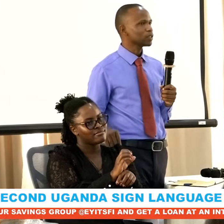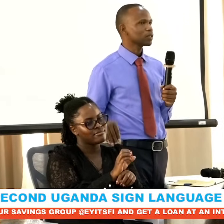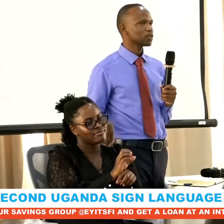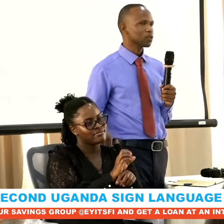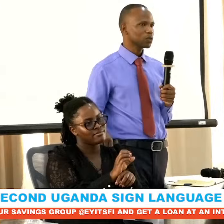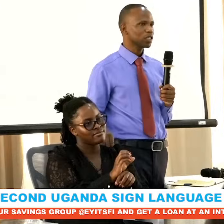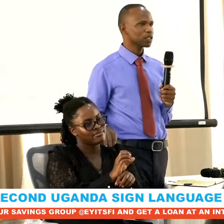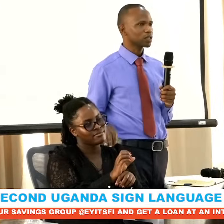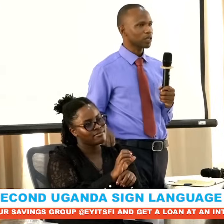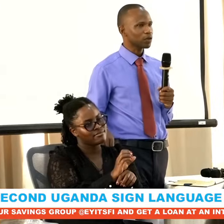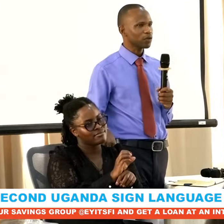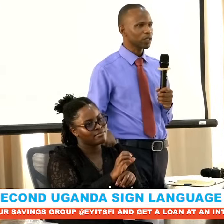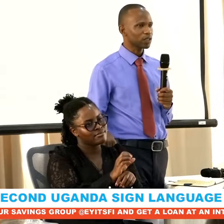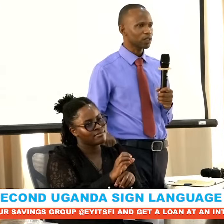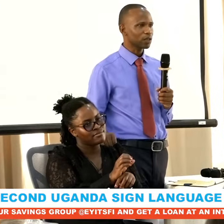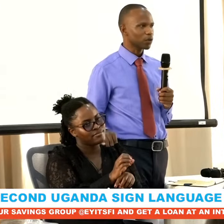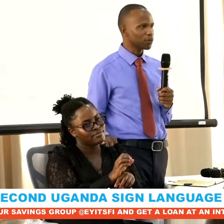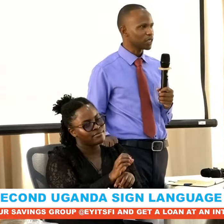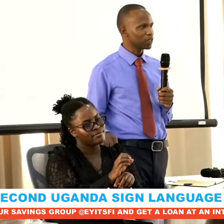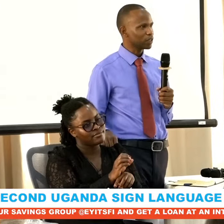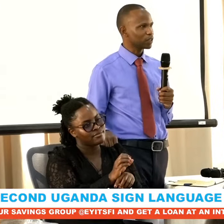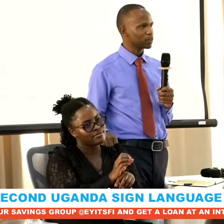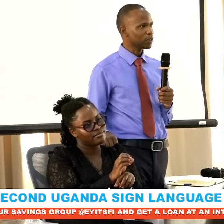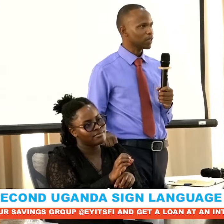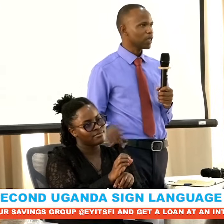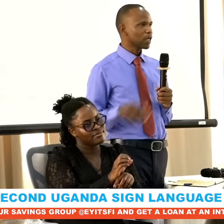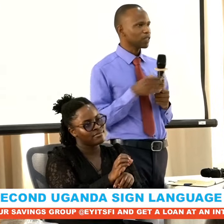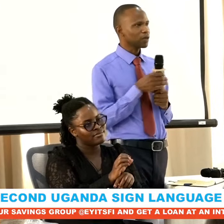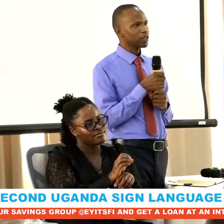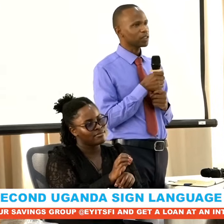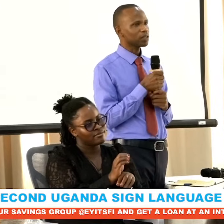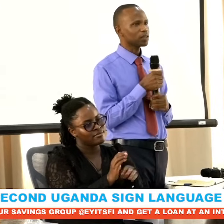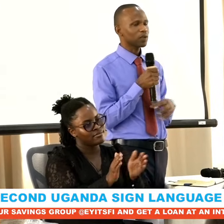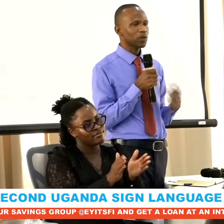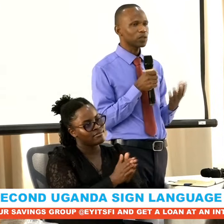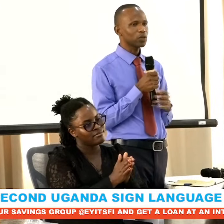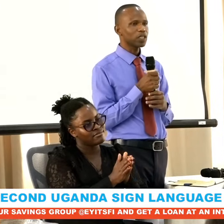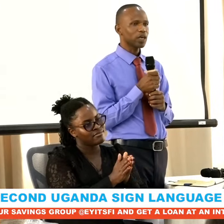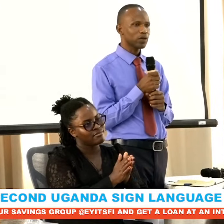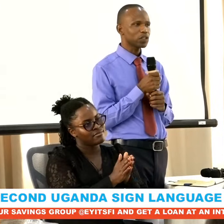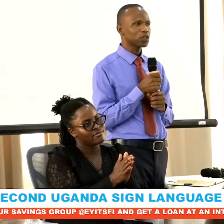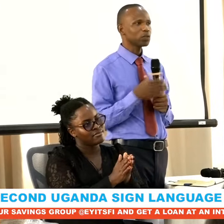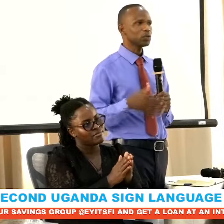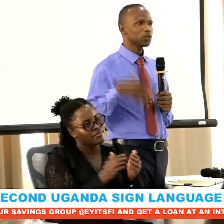different students are doing in communities. Otherwise, I want to